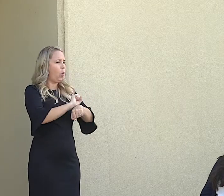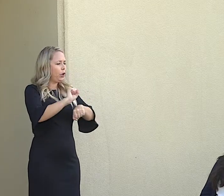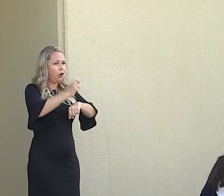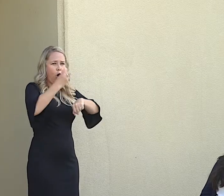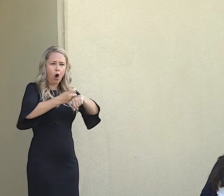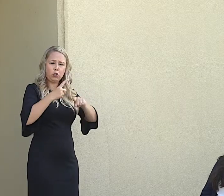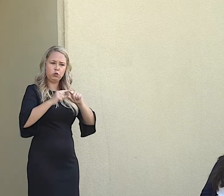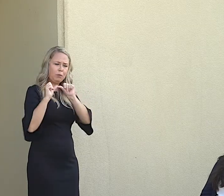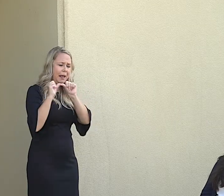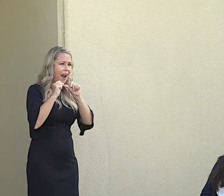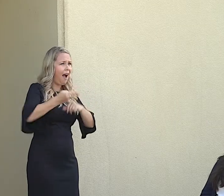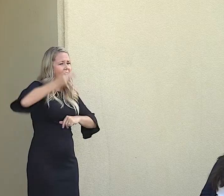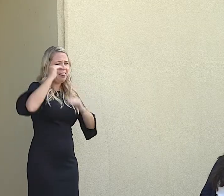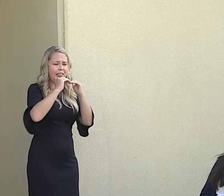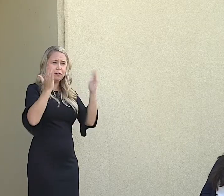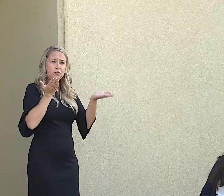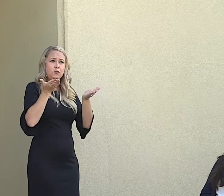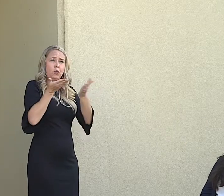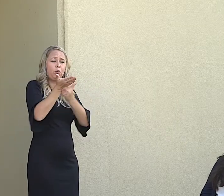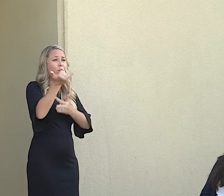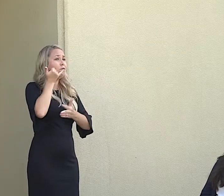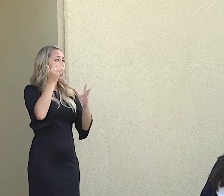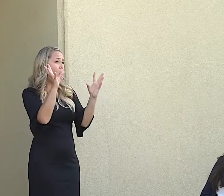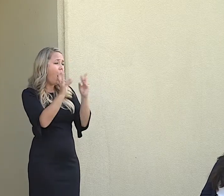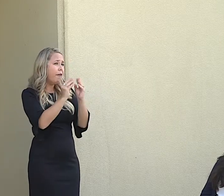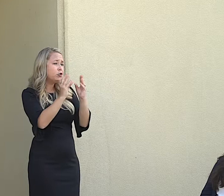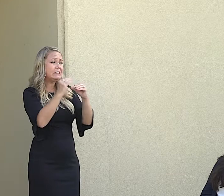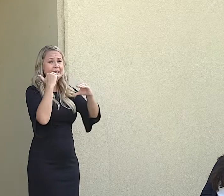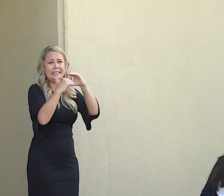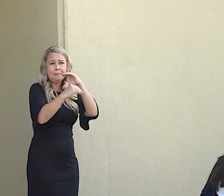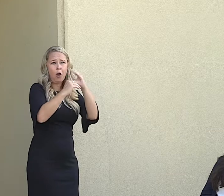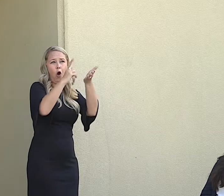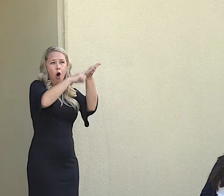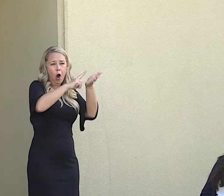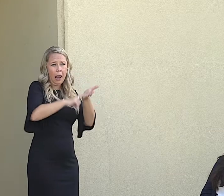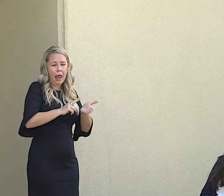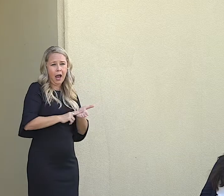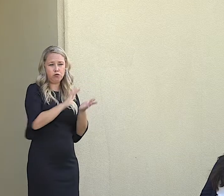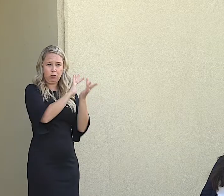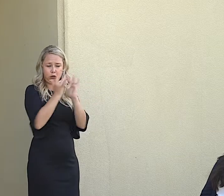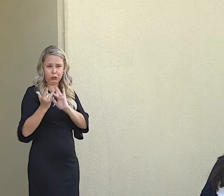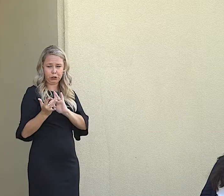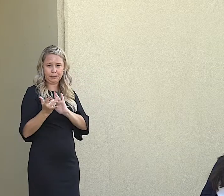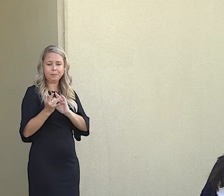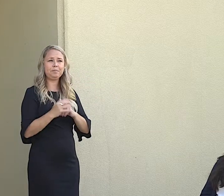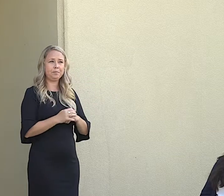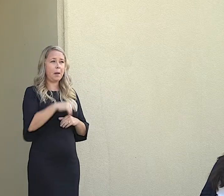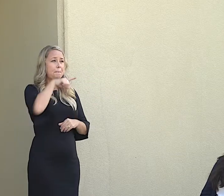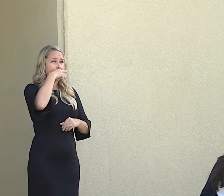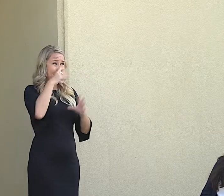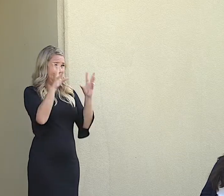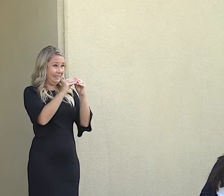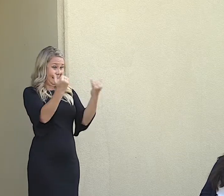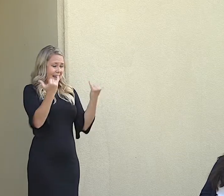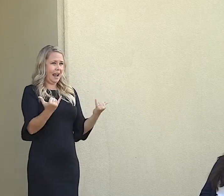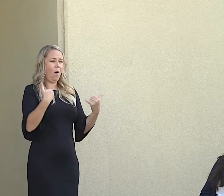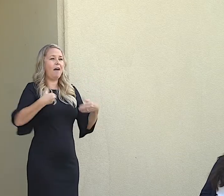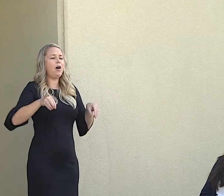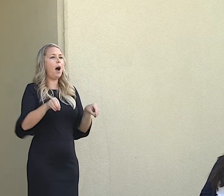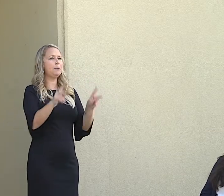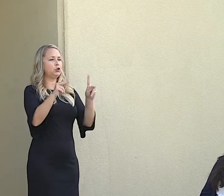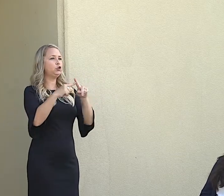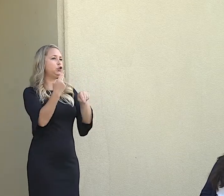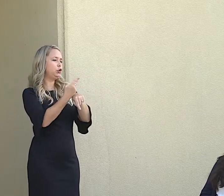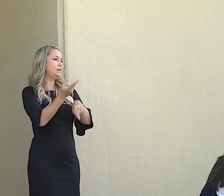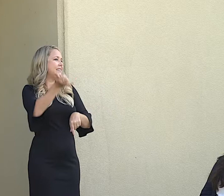level of service during this time through phone conferencing, emails, and online registrations. Public meetings are now having the opportunity to